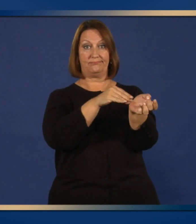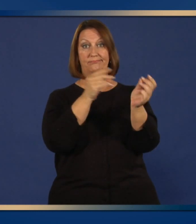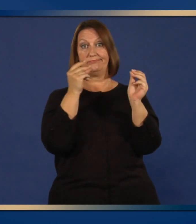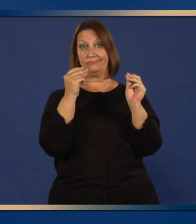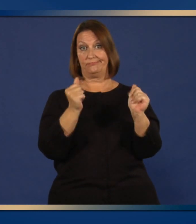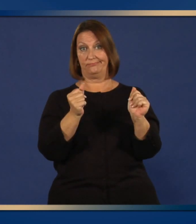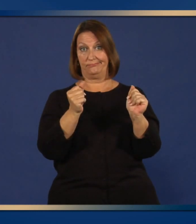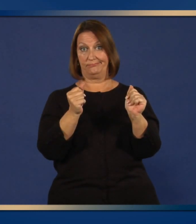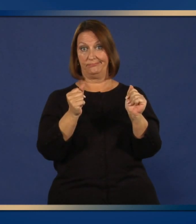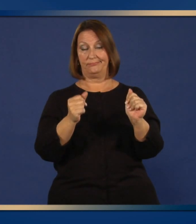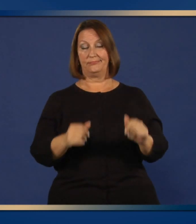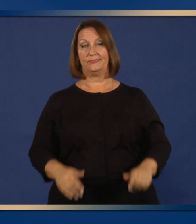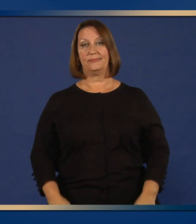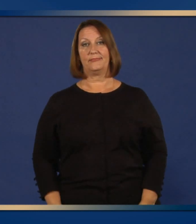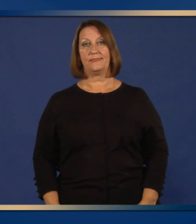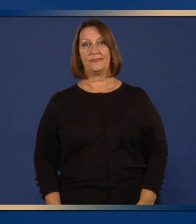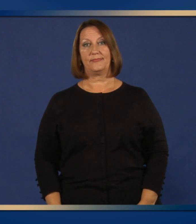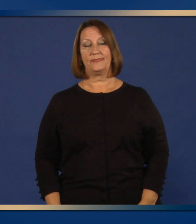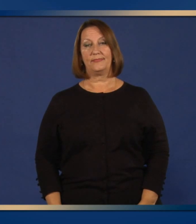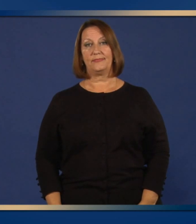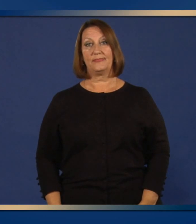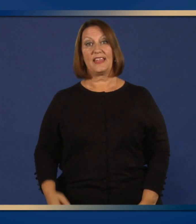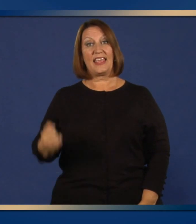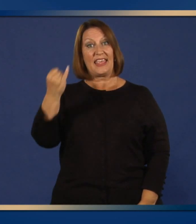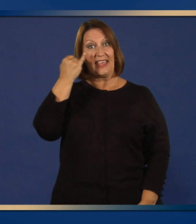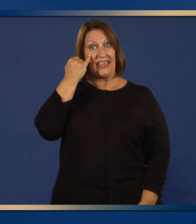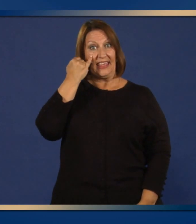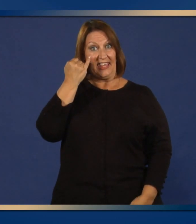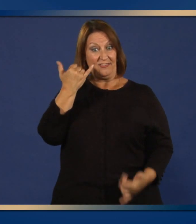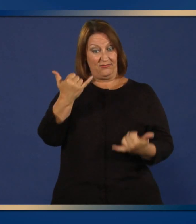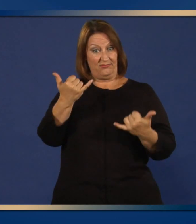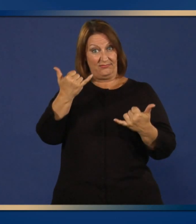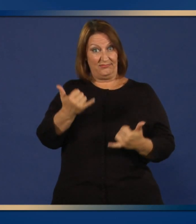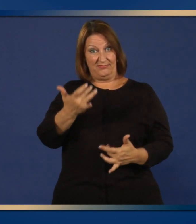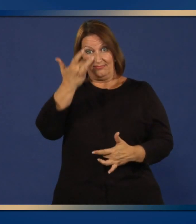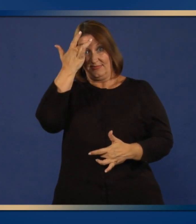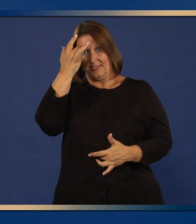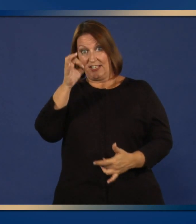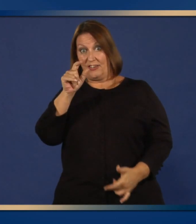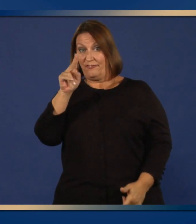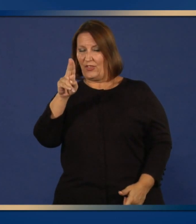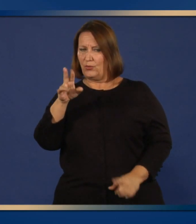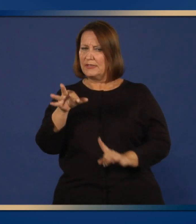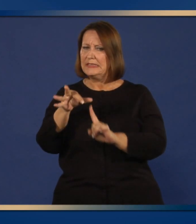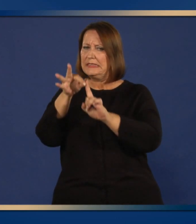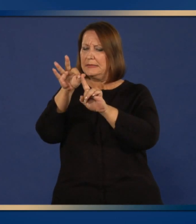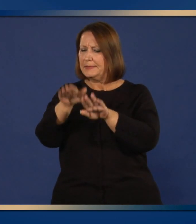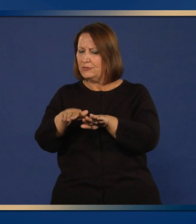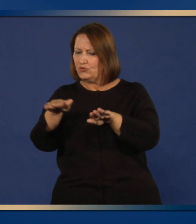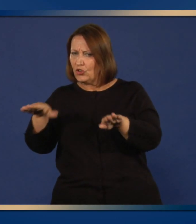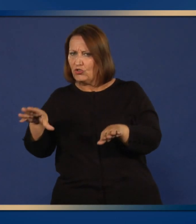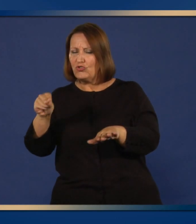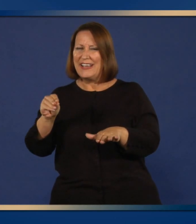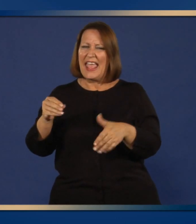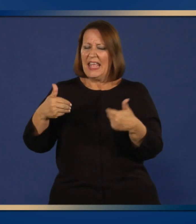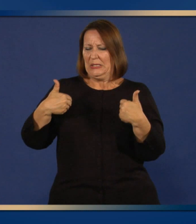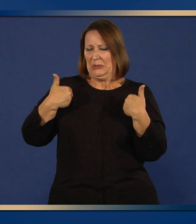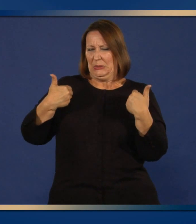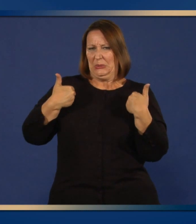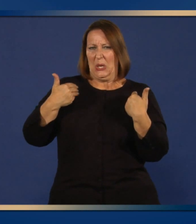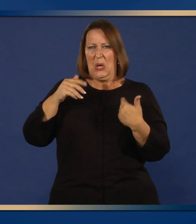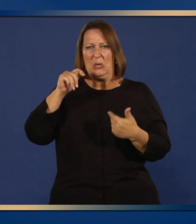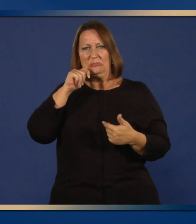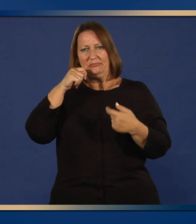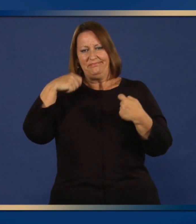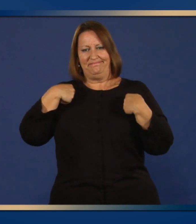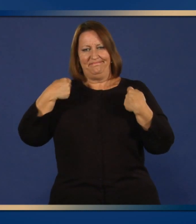People with the flu, particularly children and adolescents, may be at an